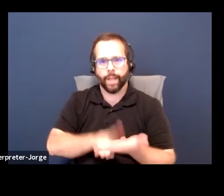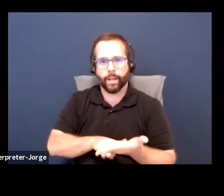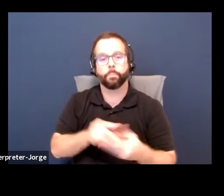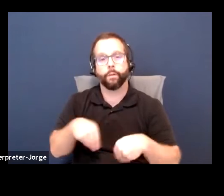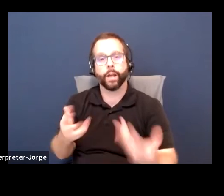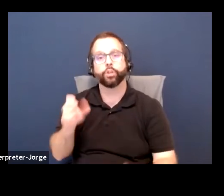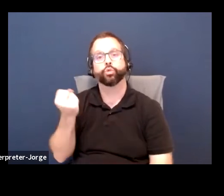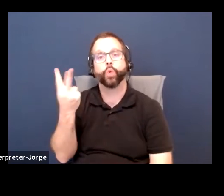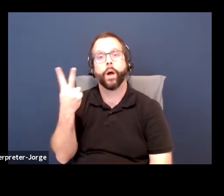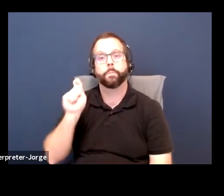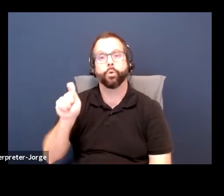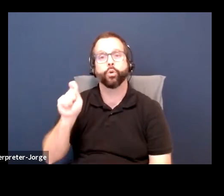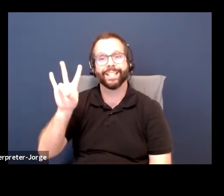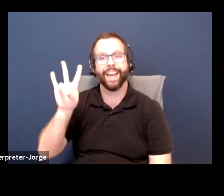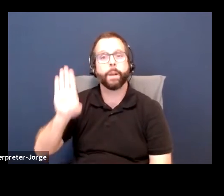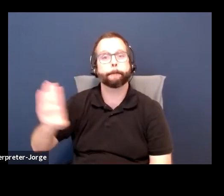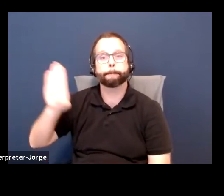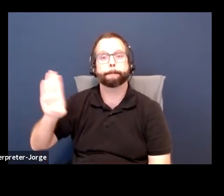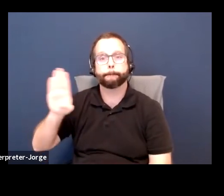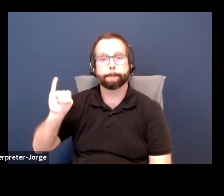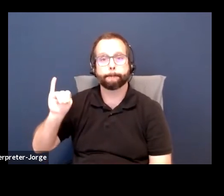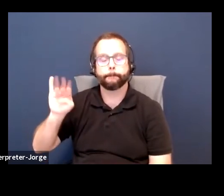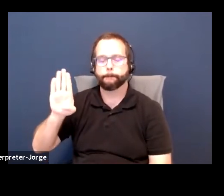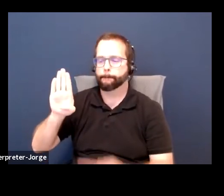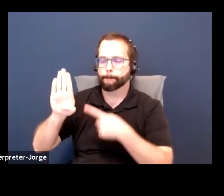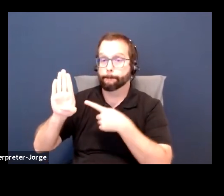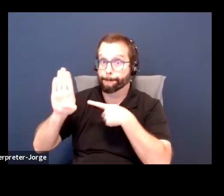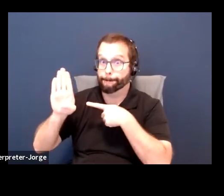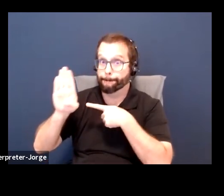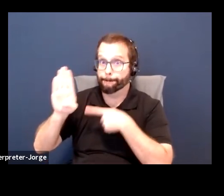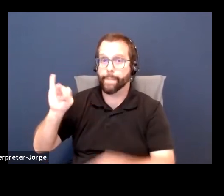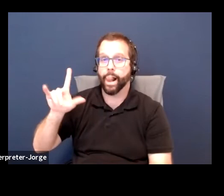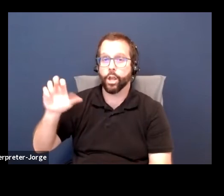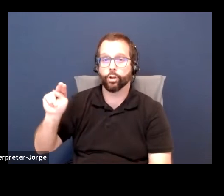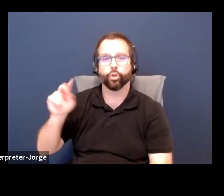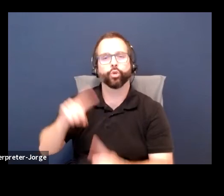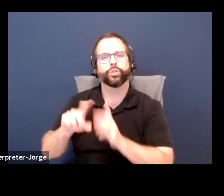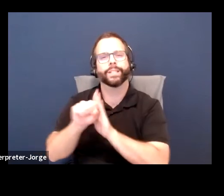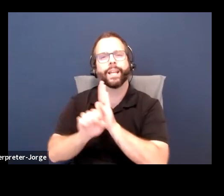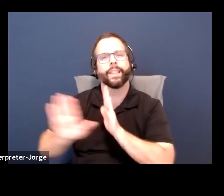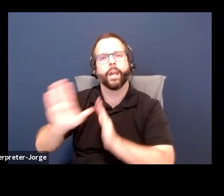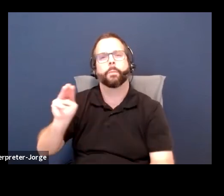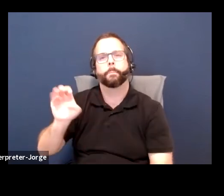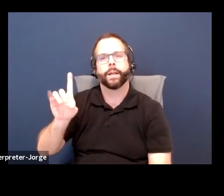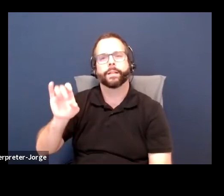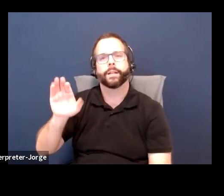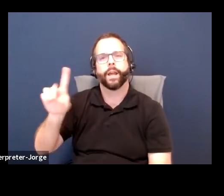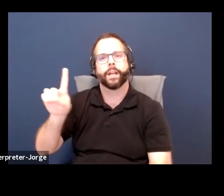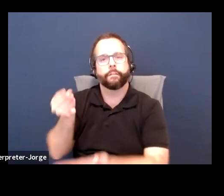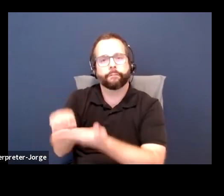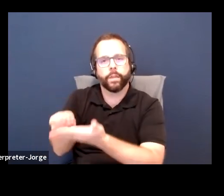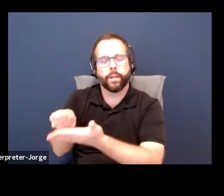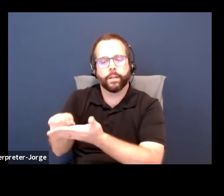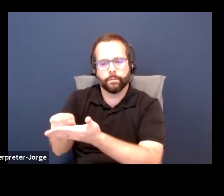$12.7 billion, that's billion with a B, to states' Medicaid-funded home and community-based